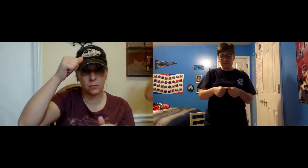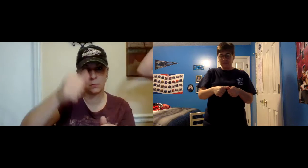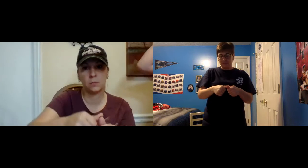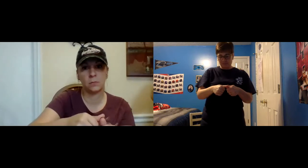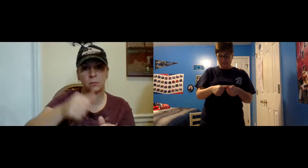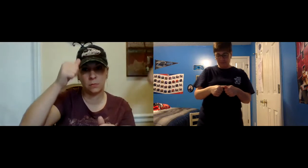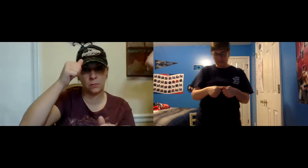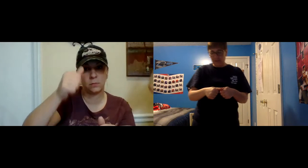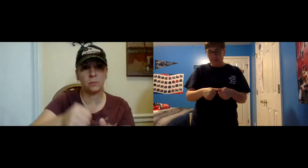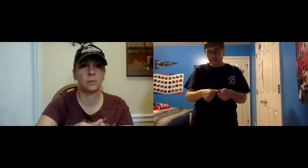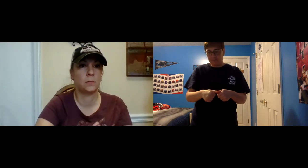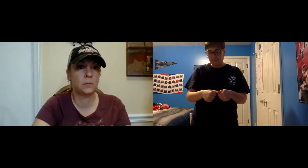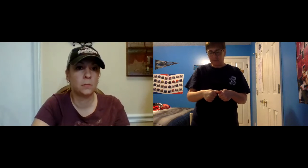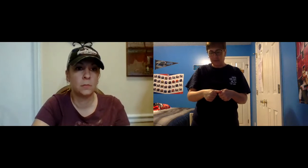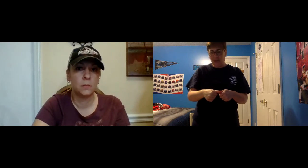remember.